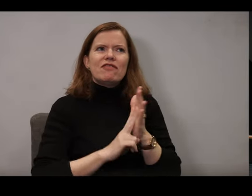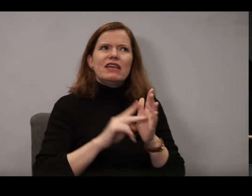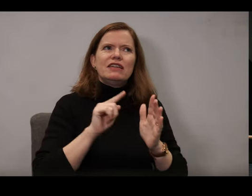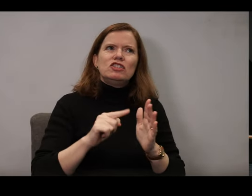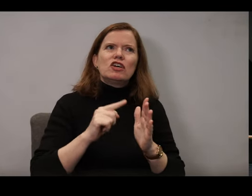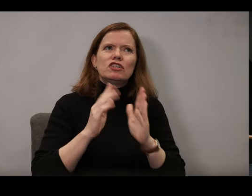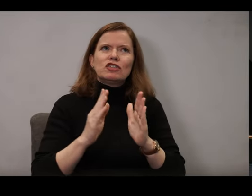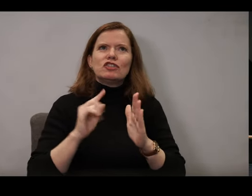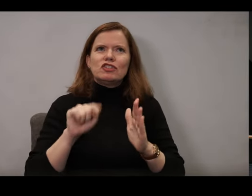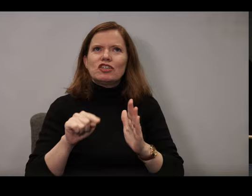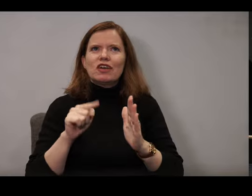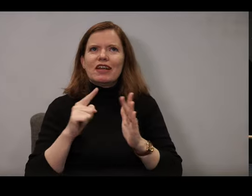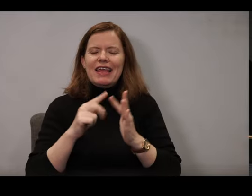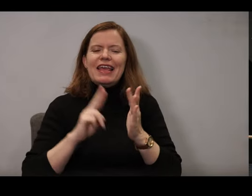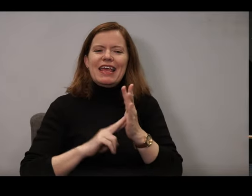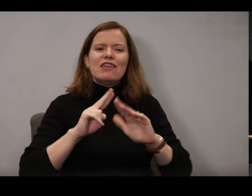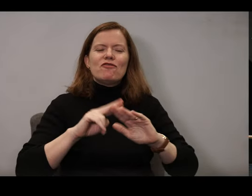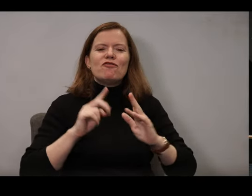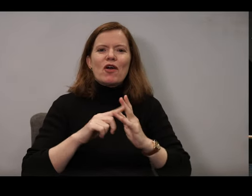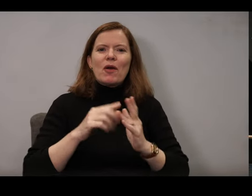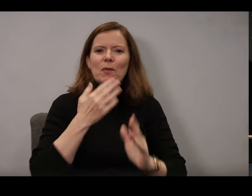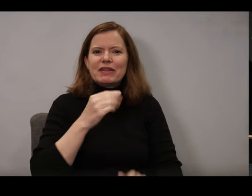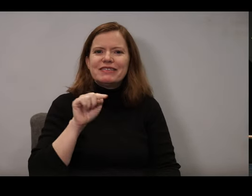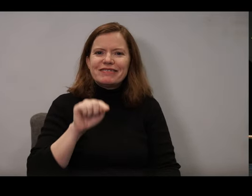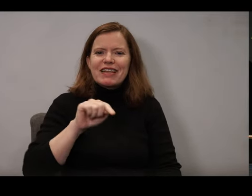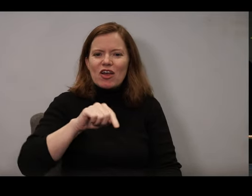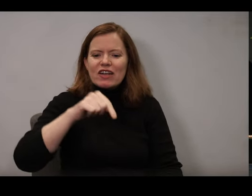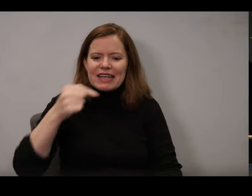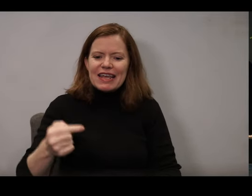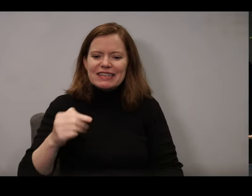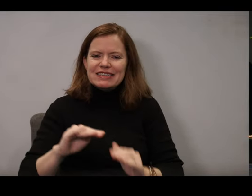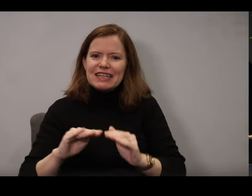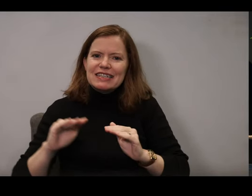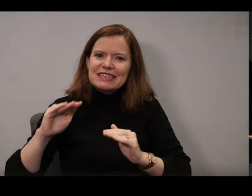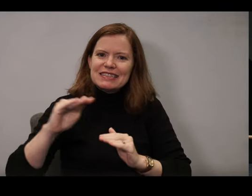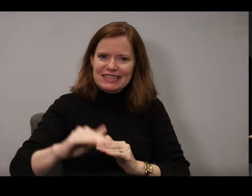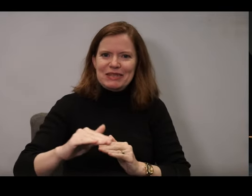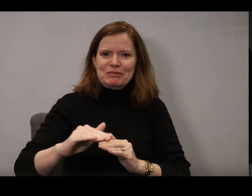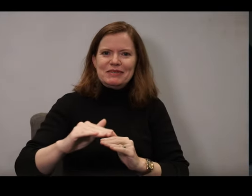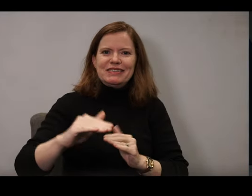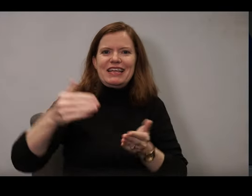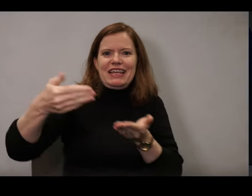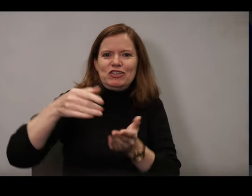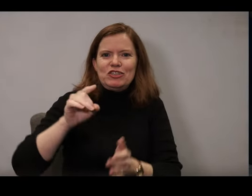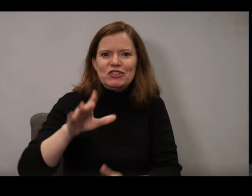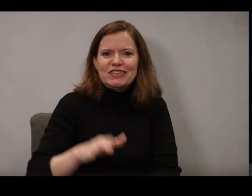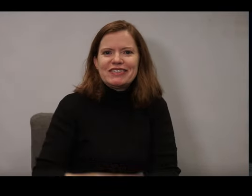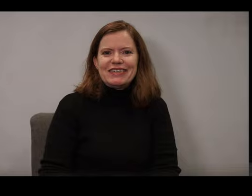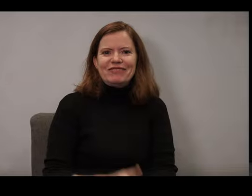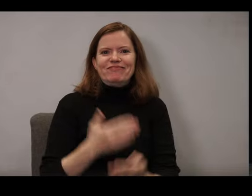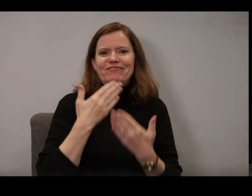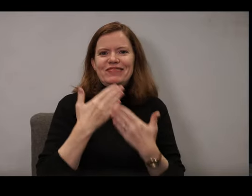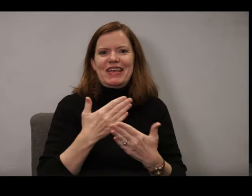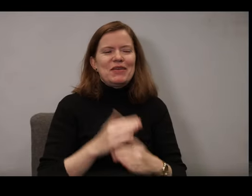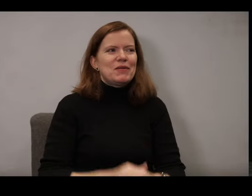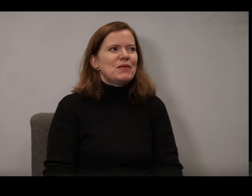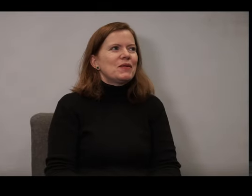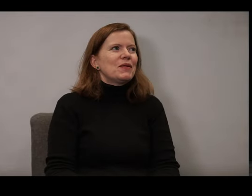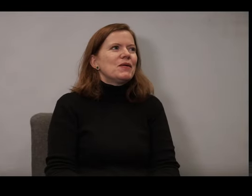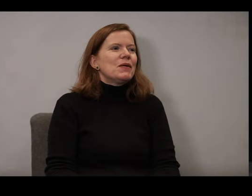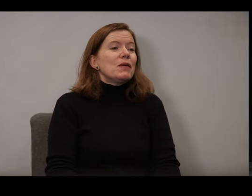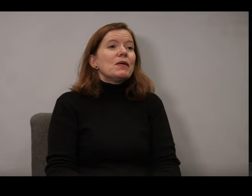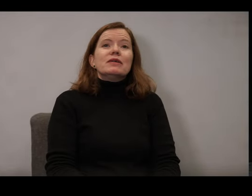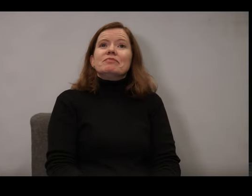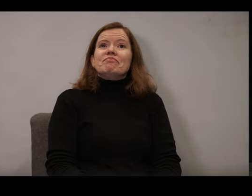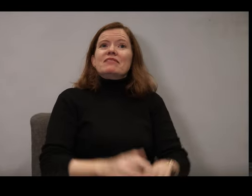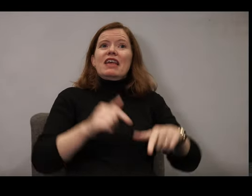evchurch.info, hit the next steps button, and you can connect with us that way. Great to have you with us online.